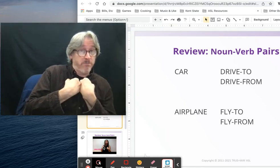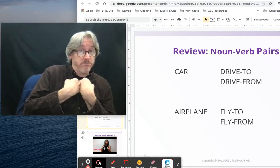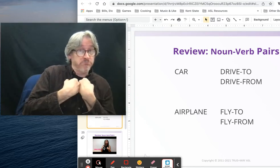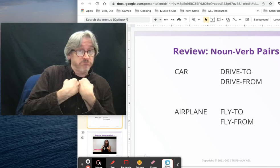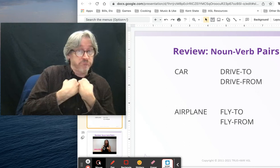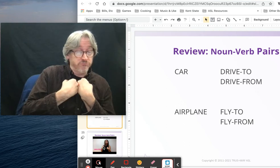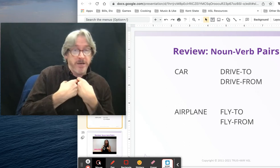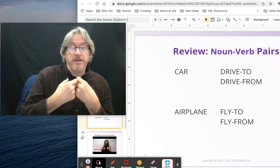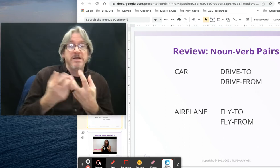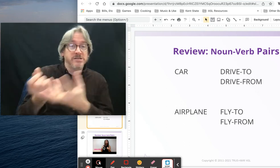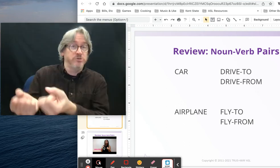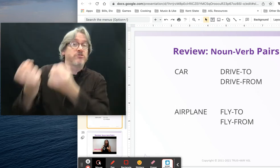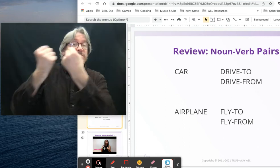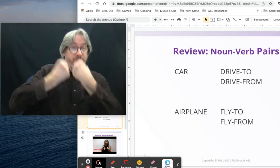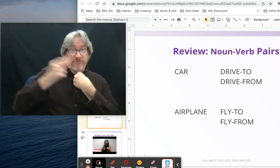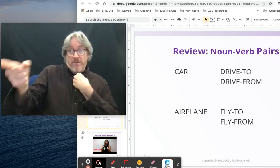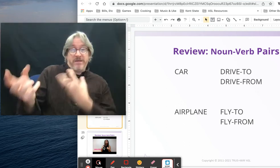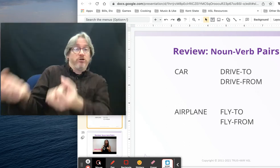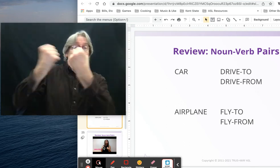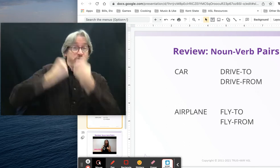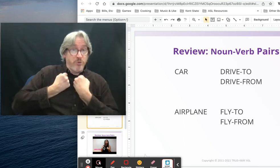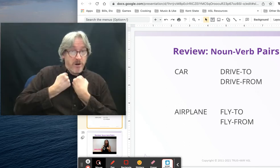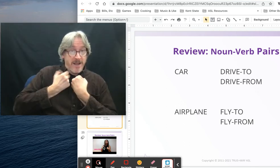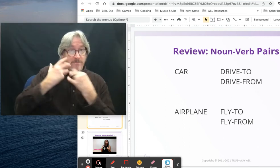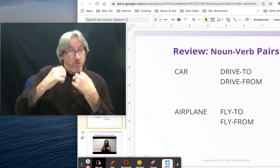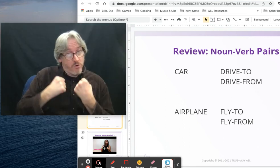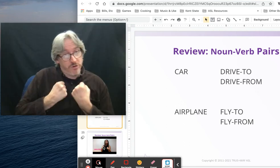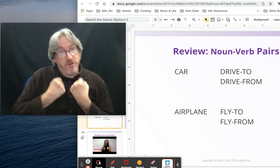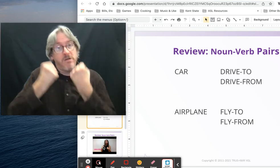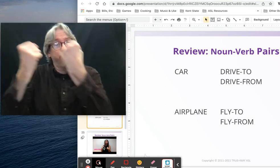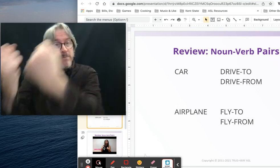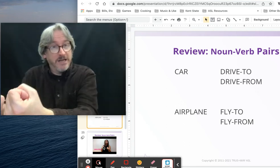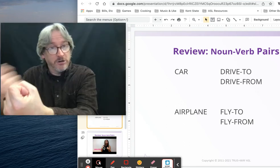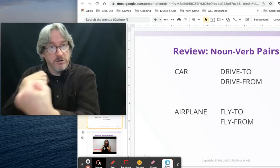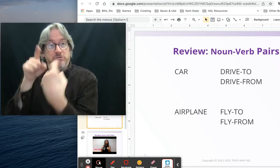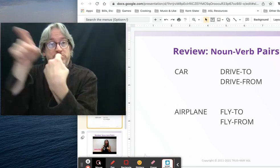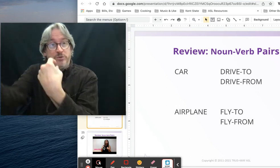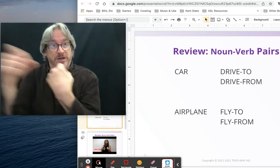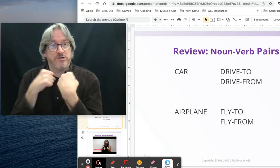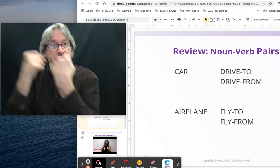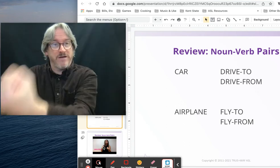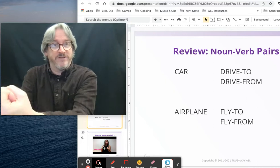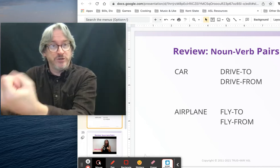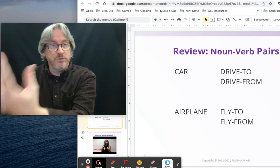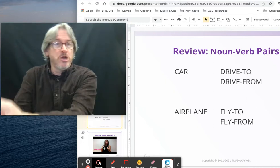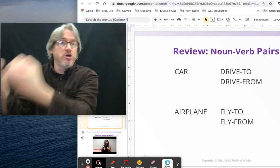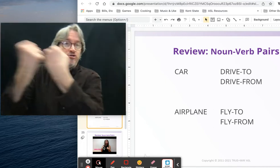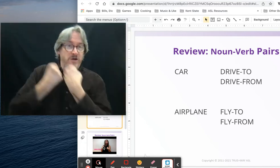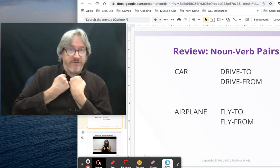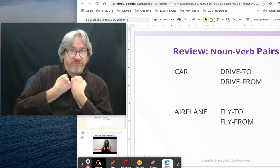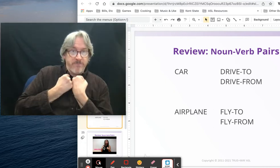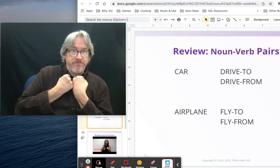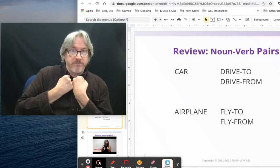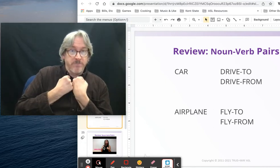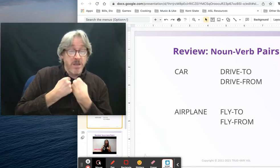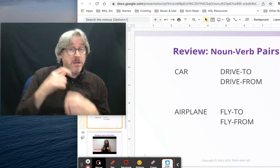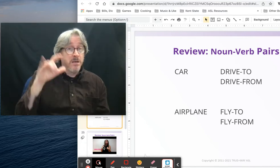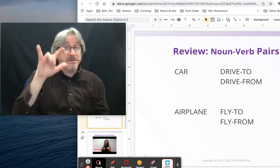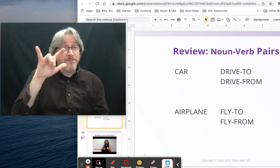from. Right? So it's driving from there to where I am, or from here to there. So driving to, driving